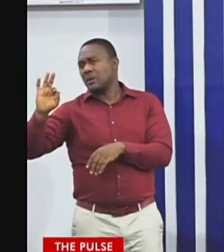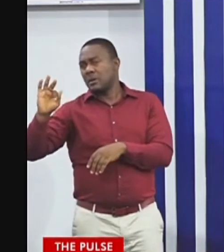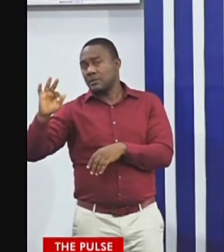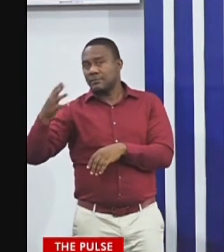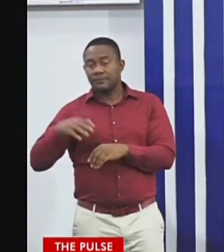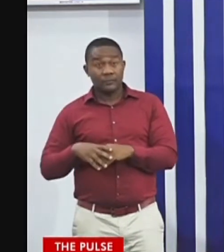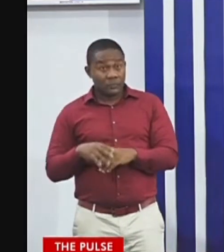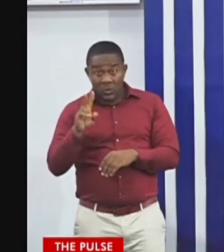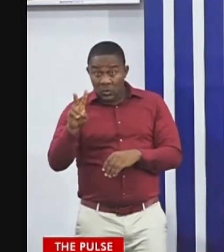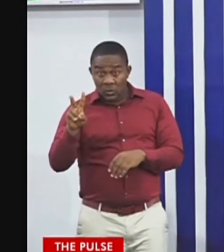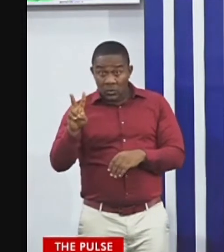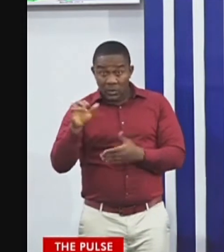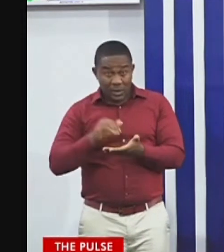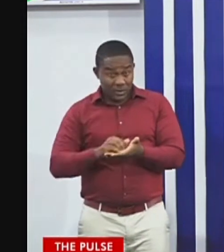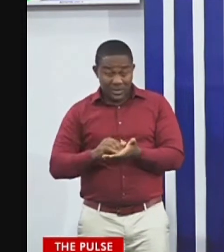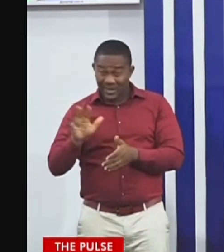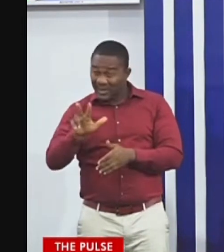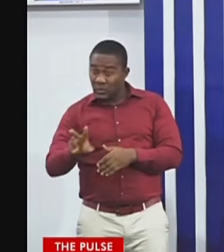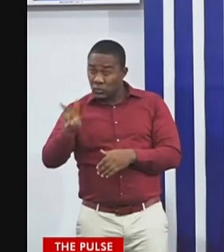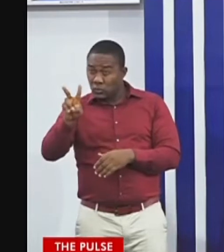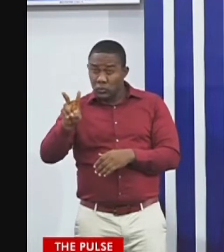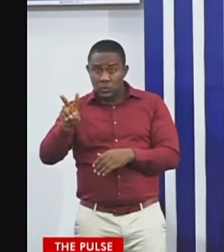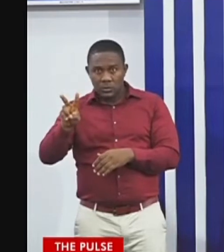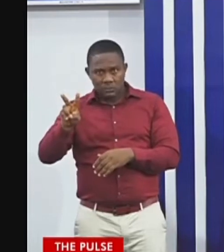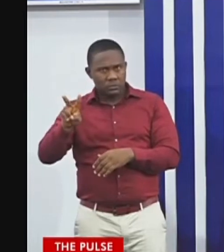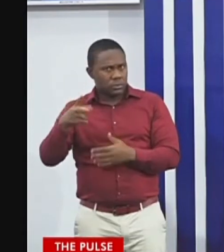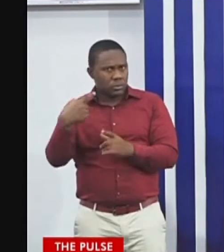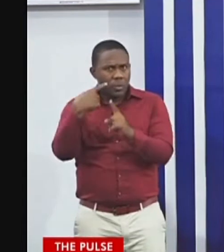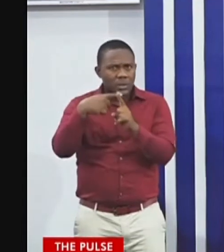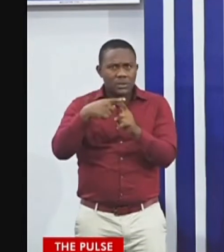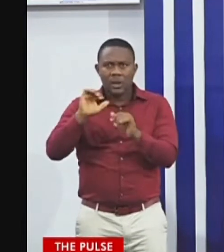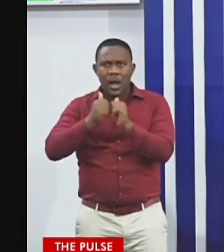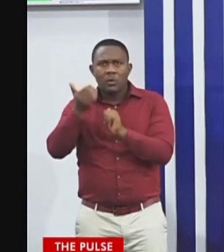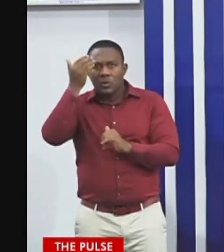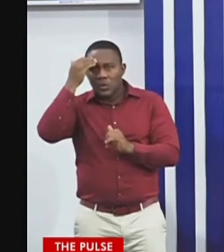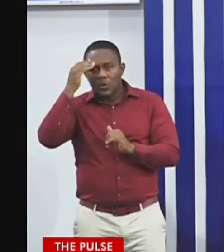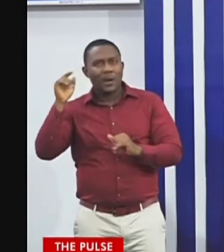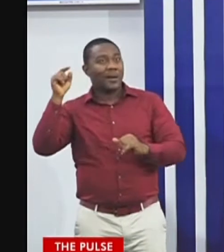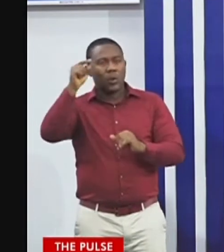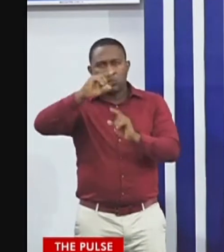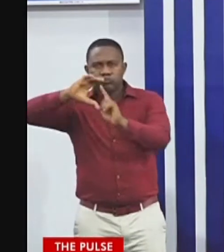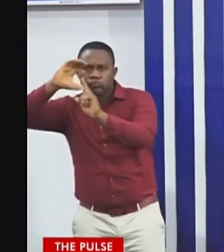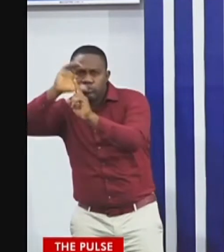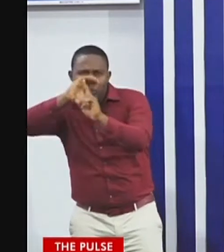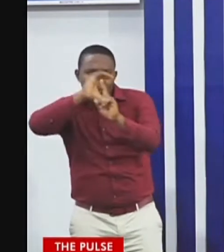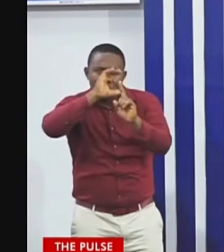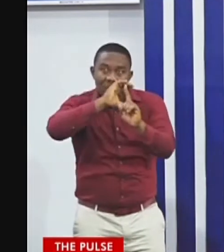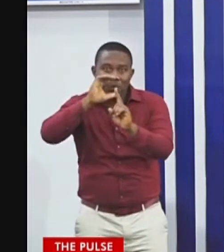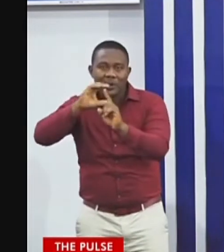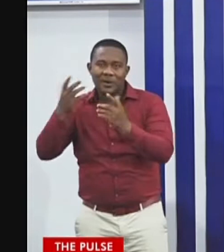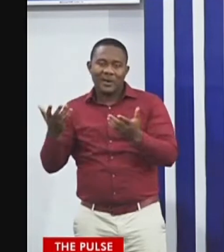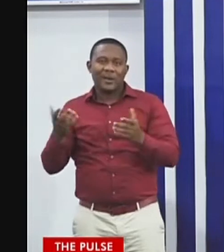2,032 have been identified through the enhanced contact tracing, and as usual, the quarantine cases still adds up